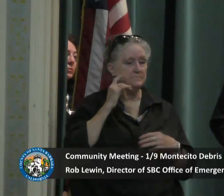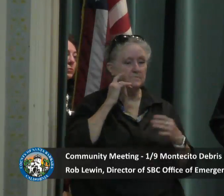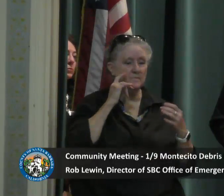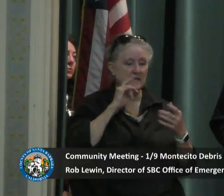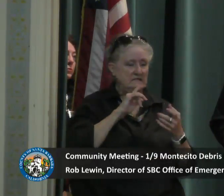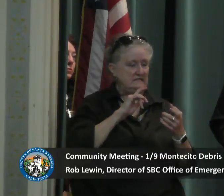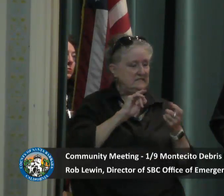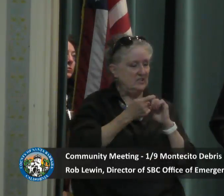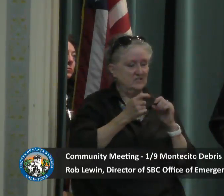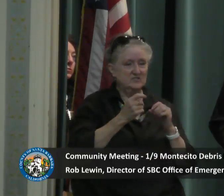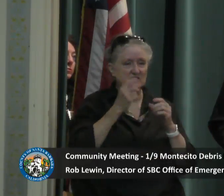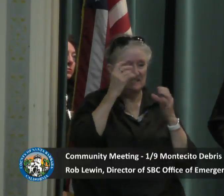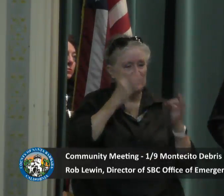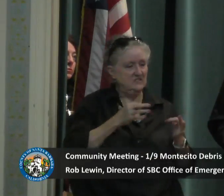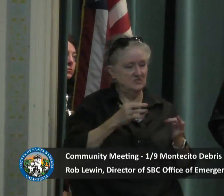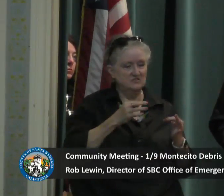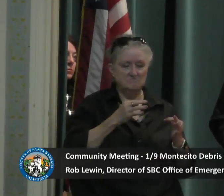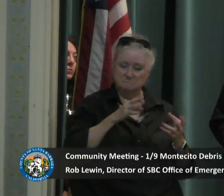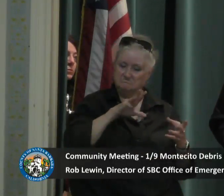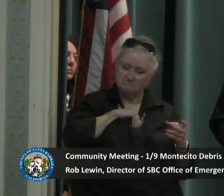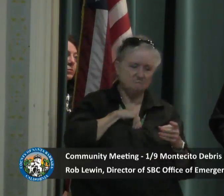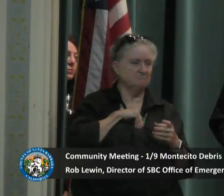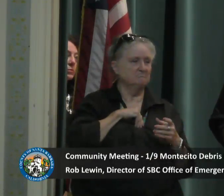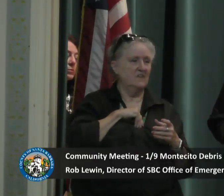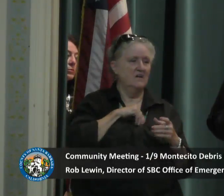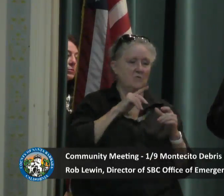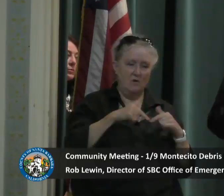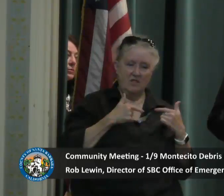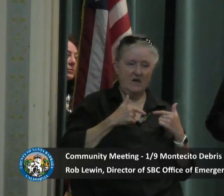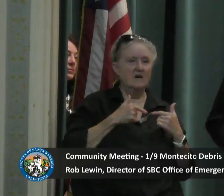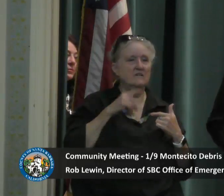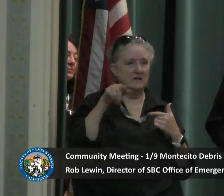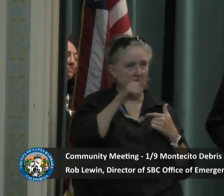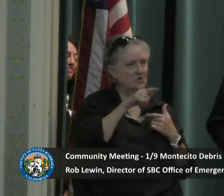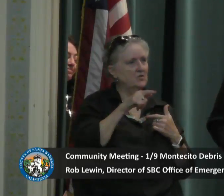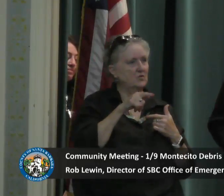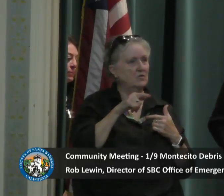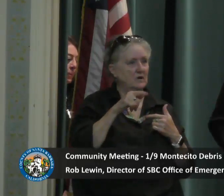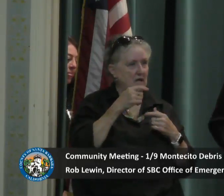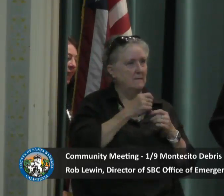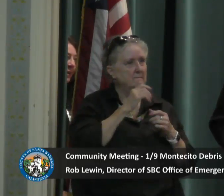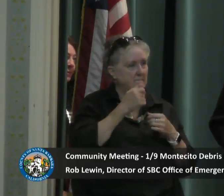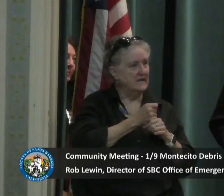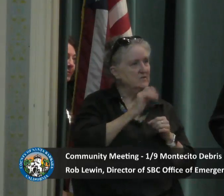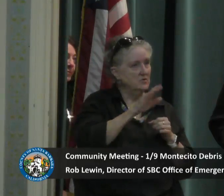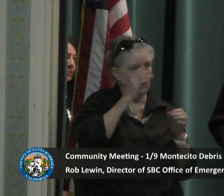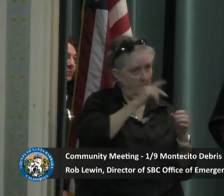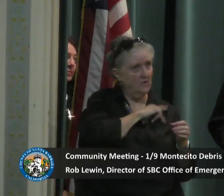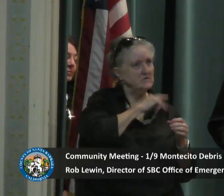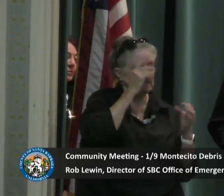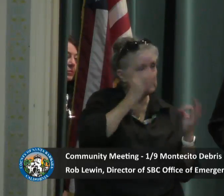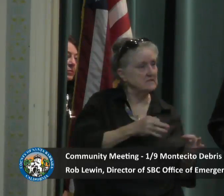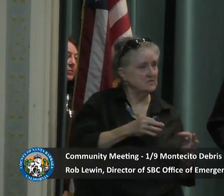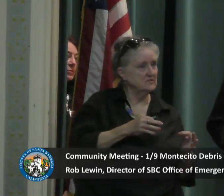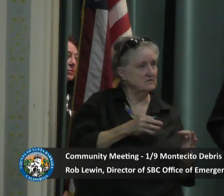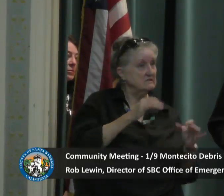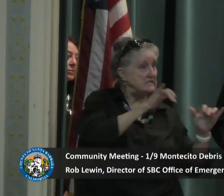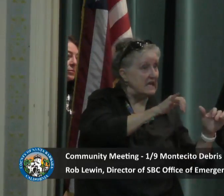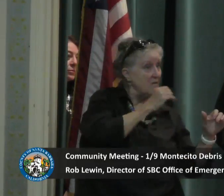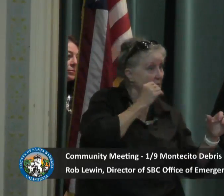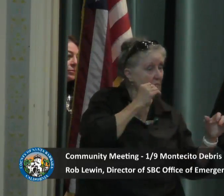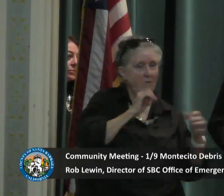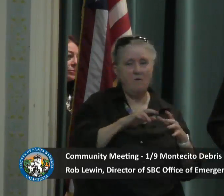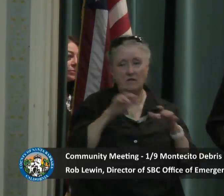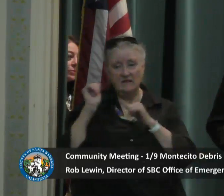decisions we made. We own them. We own them for life. And you folks that made your own personal decisions, the decision to stay at